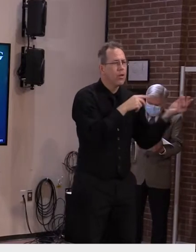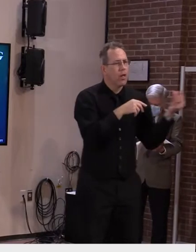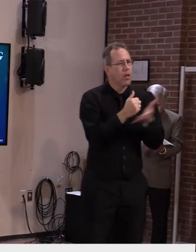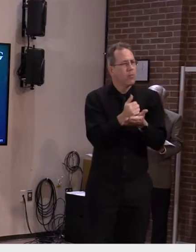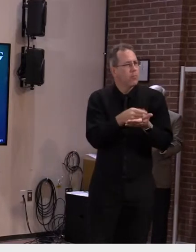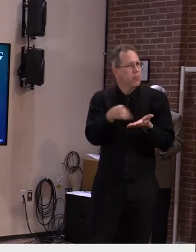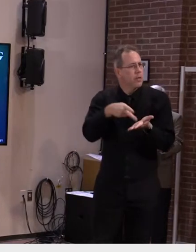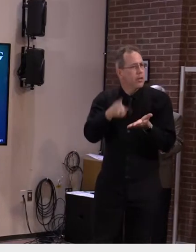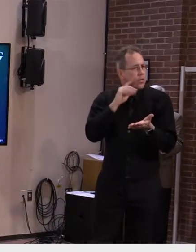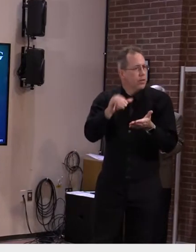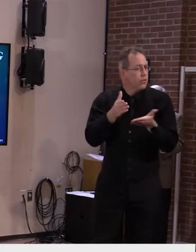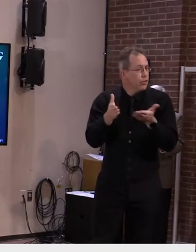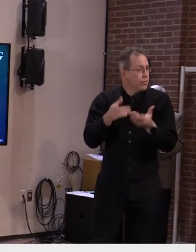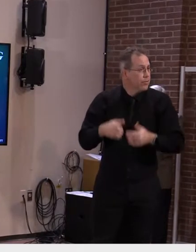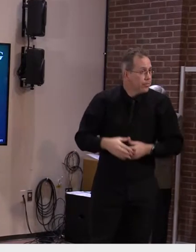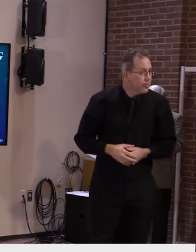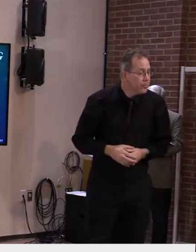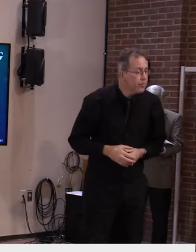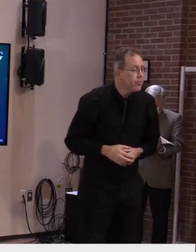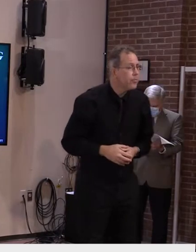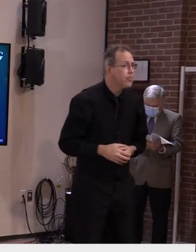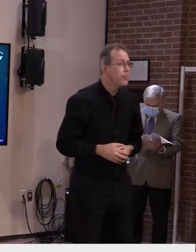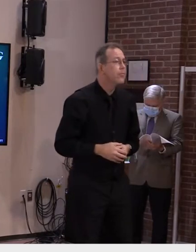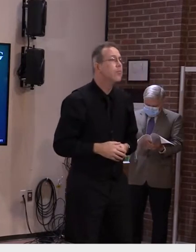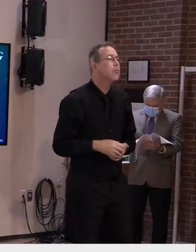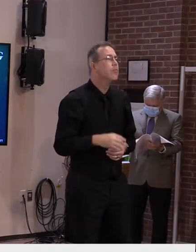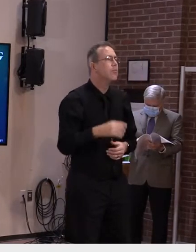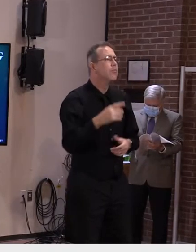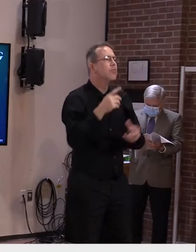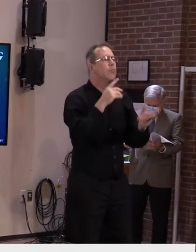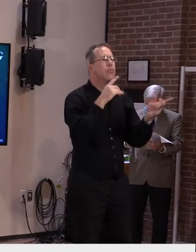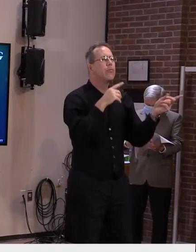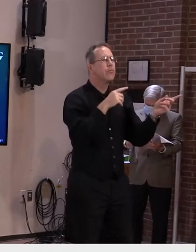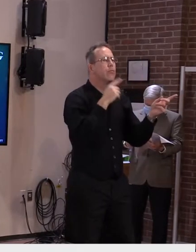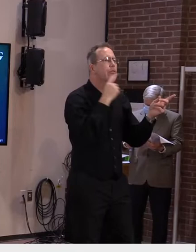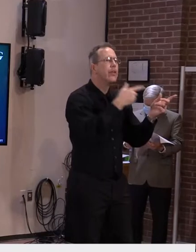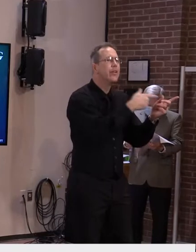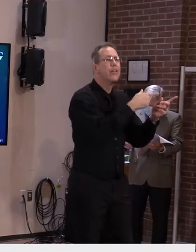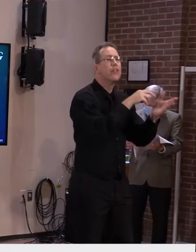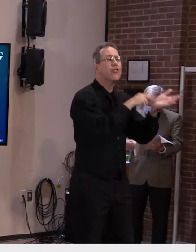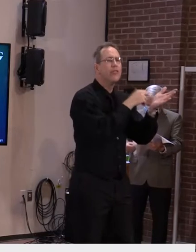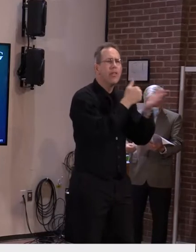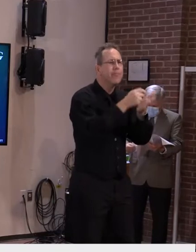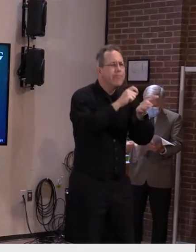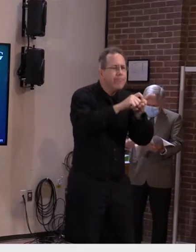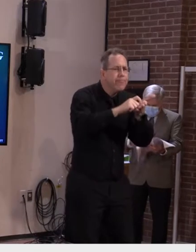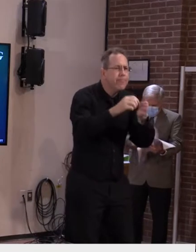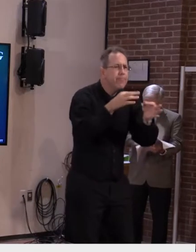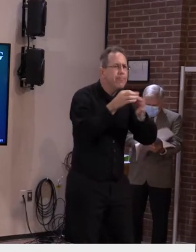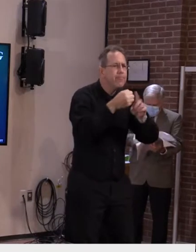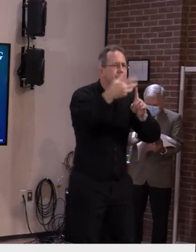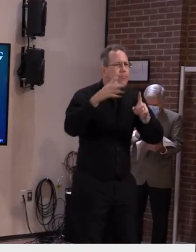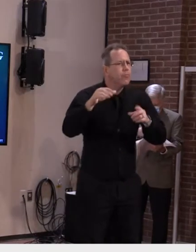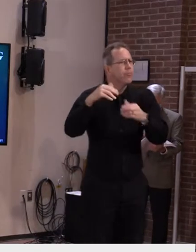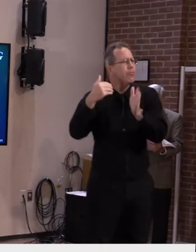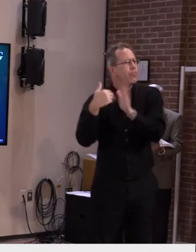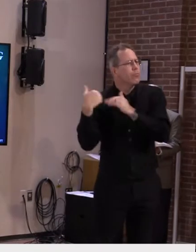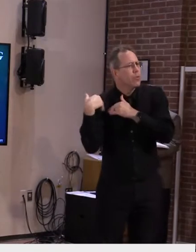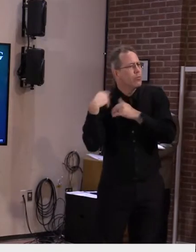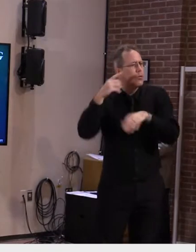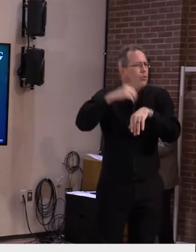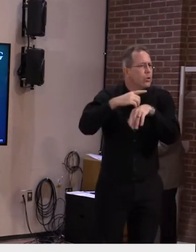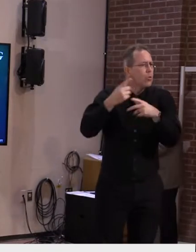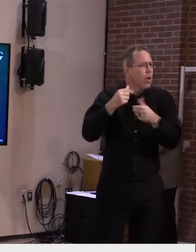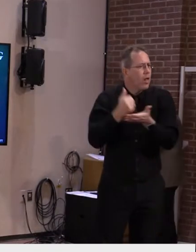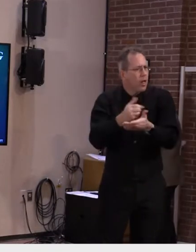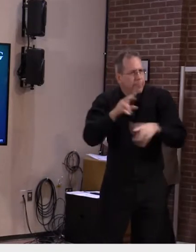our vaccination program as well. ATA partnered with us to identify how many initial hires each district would need